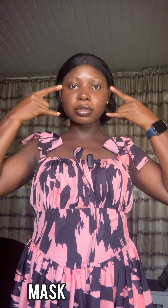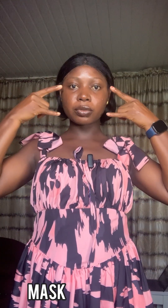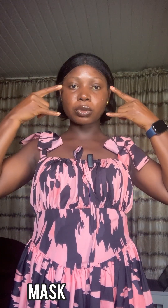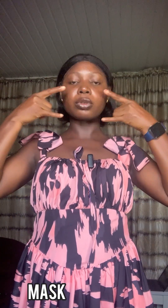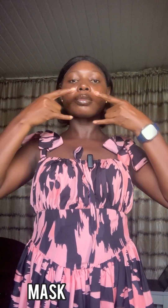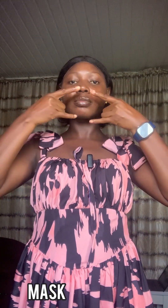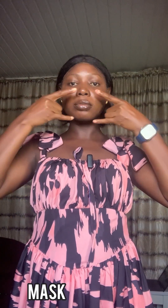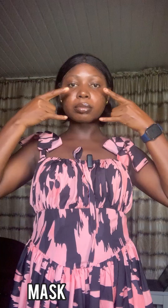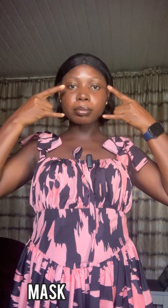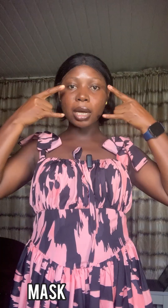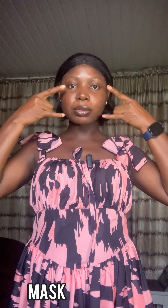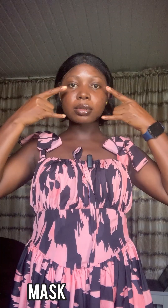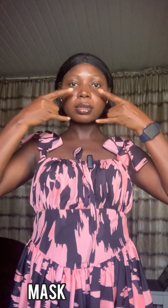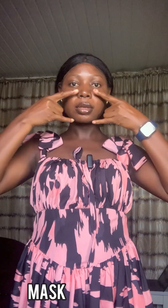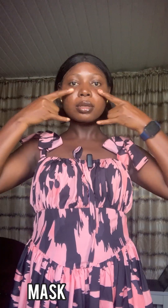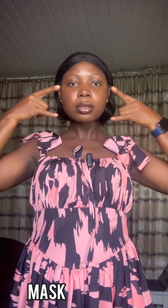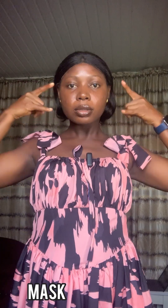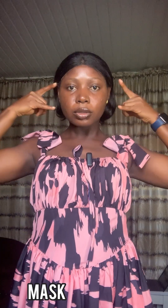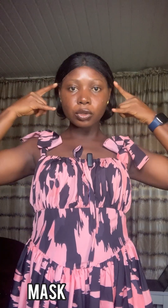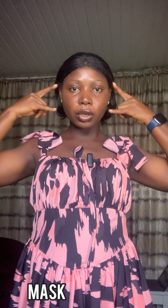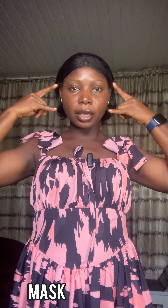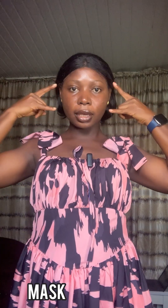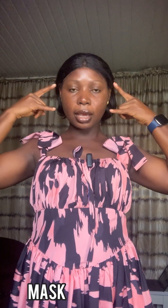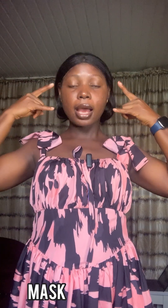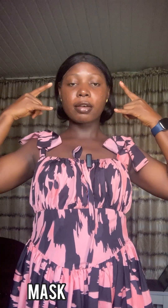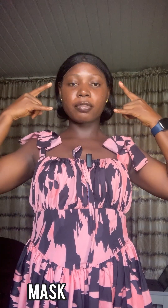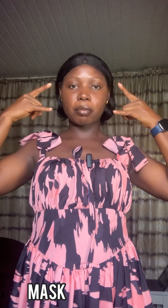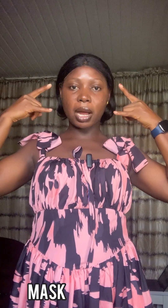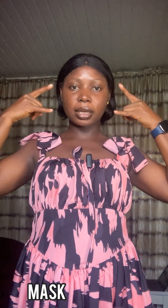your mouth to your ear for marks.